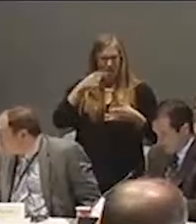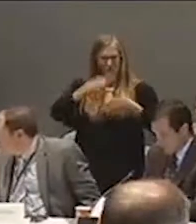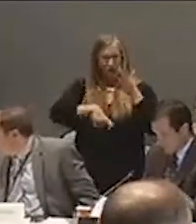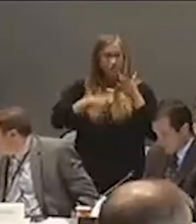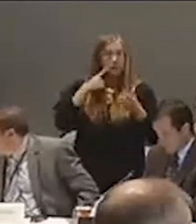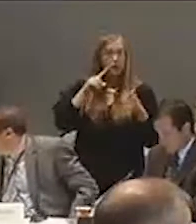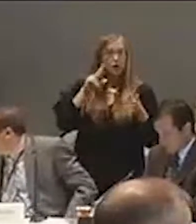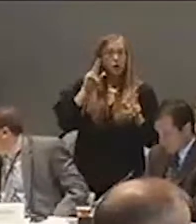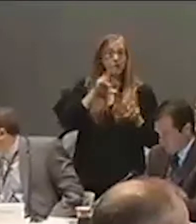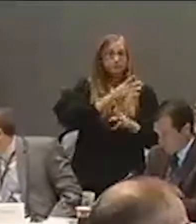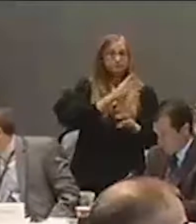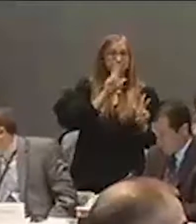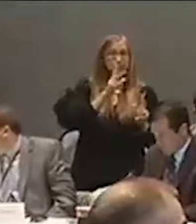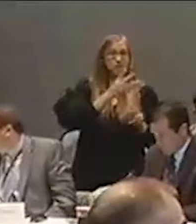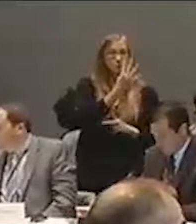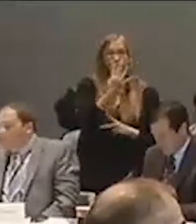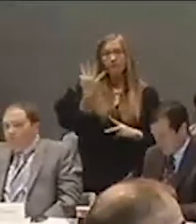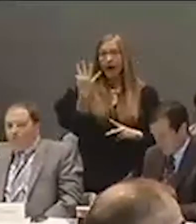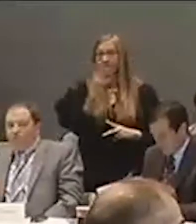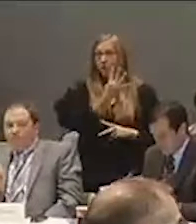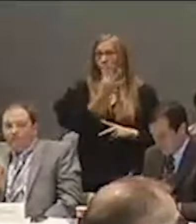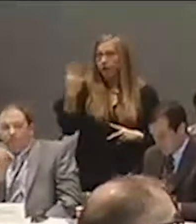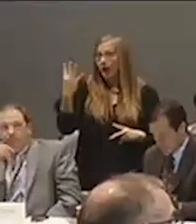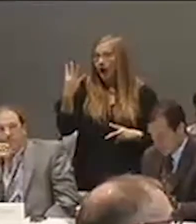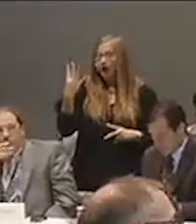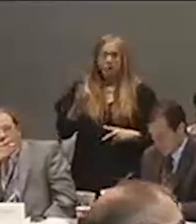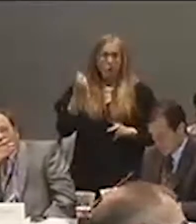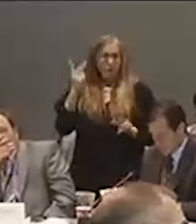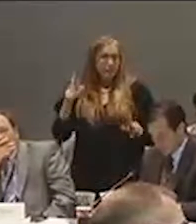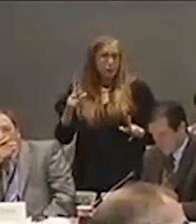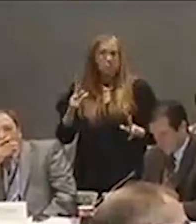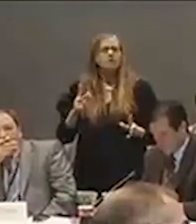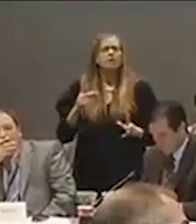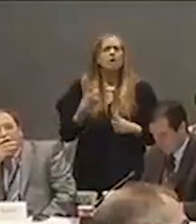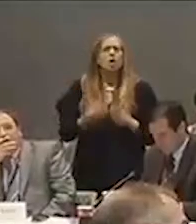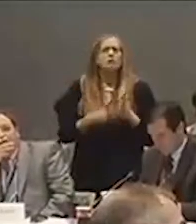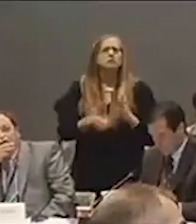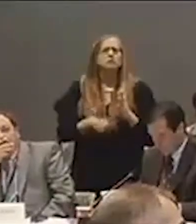or five, or is that a person of one?